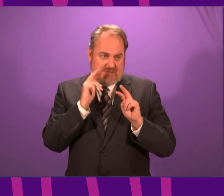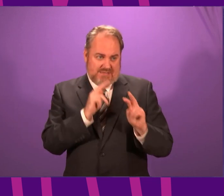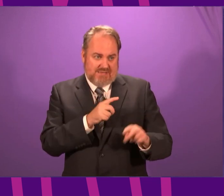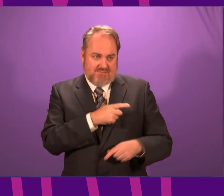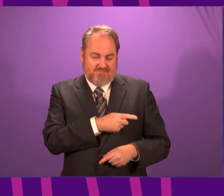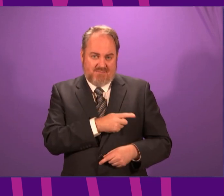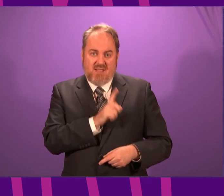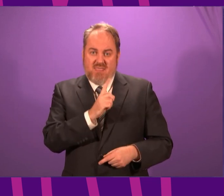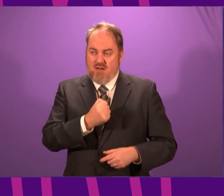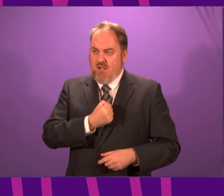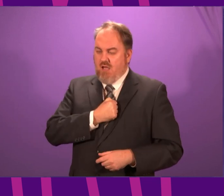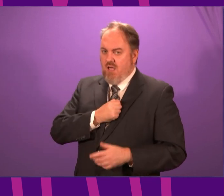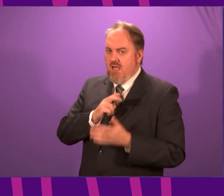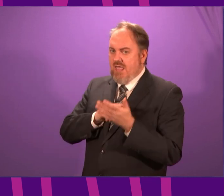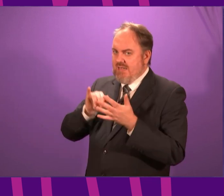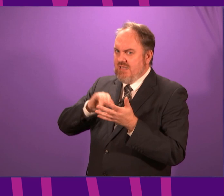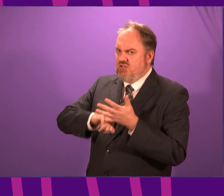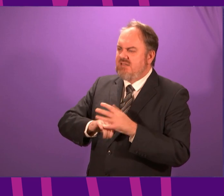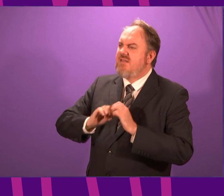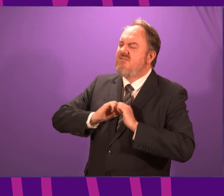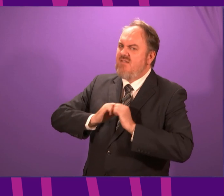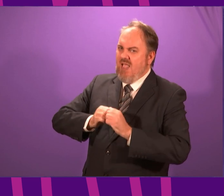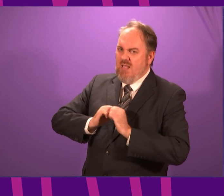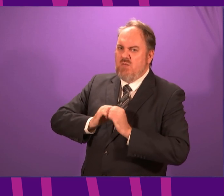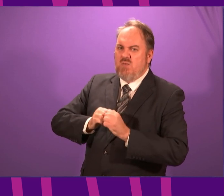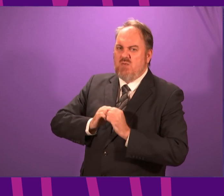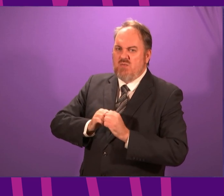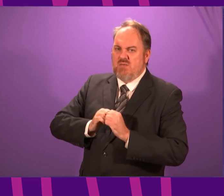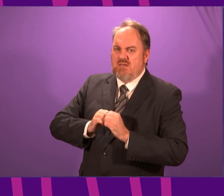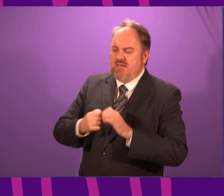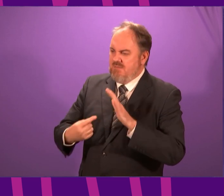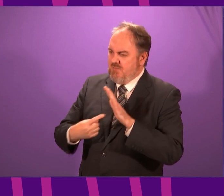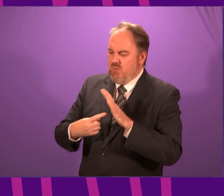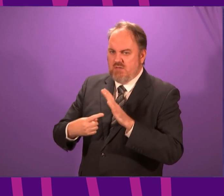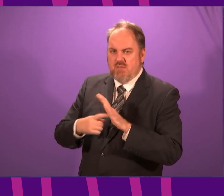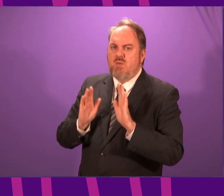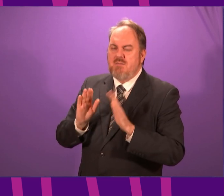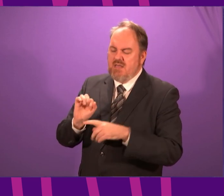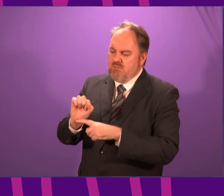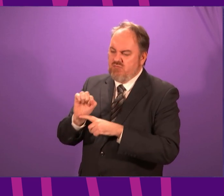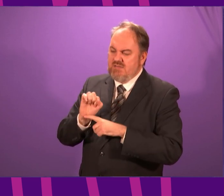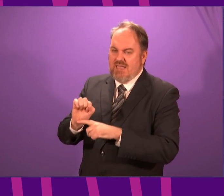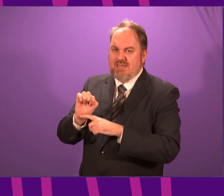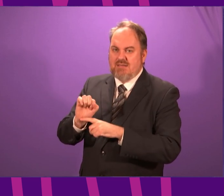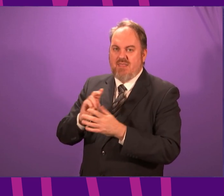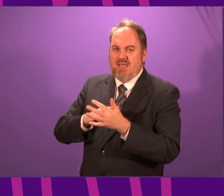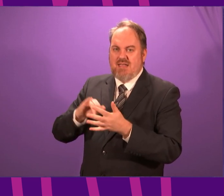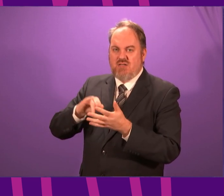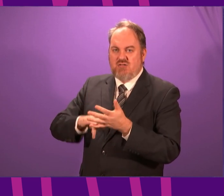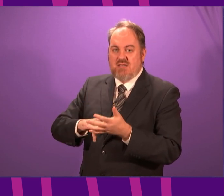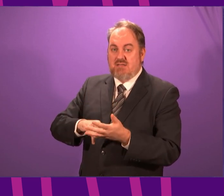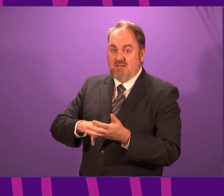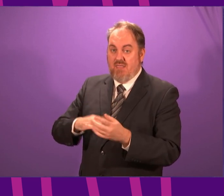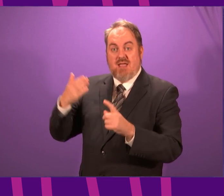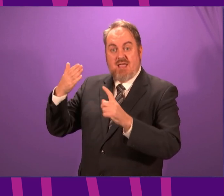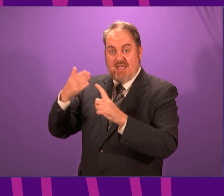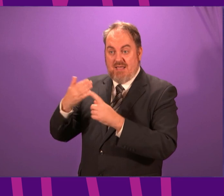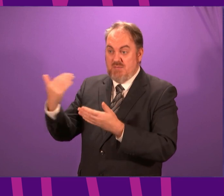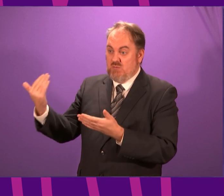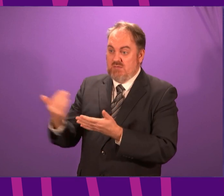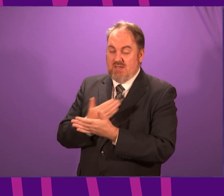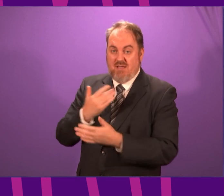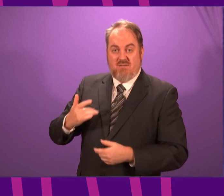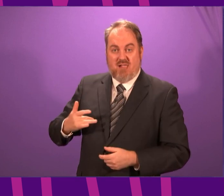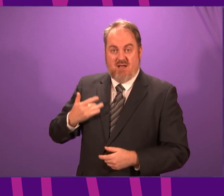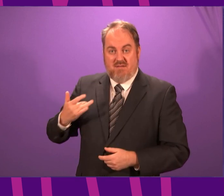value of NHS and those who work in it. It is vital we protect it to ultimately save lives.